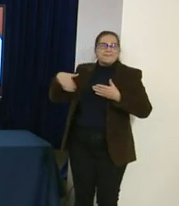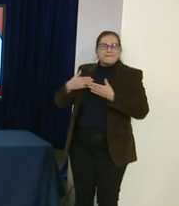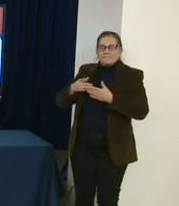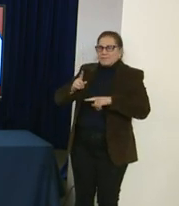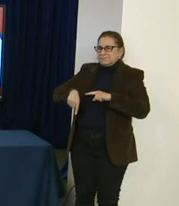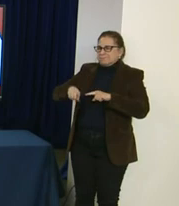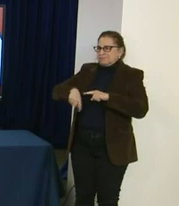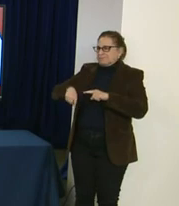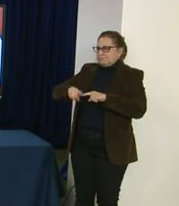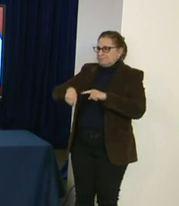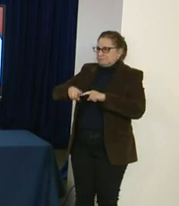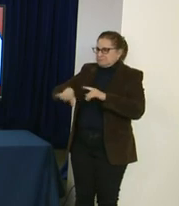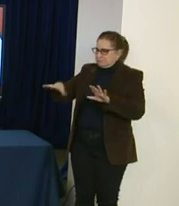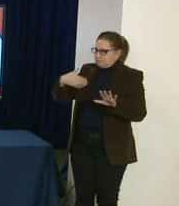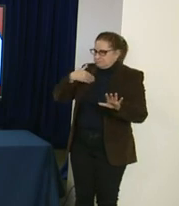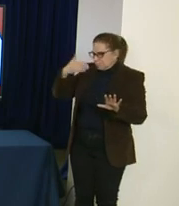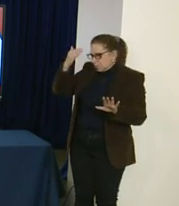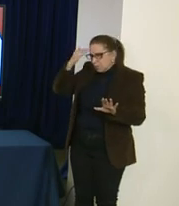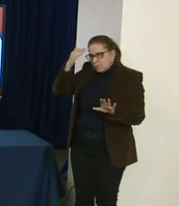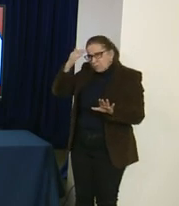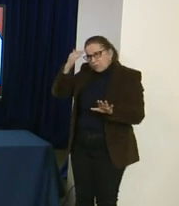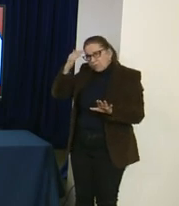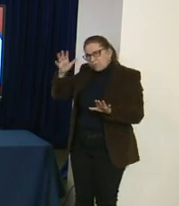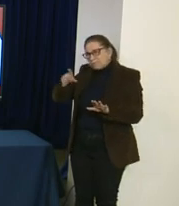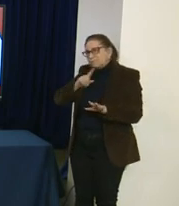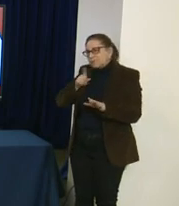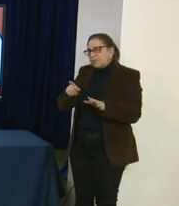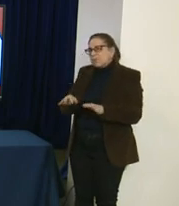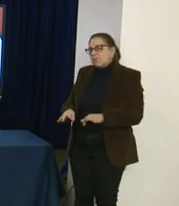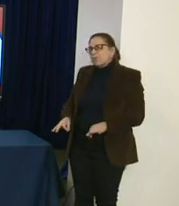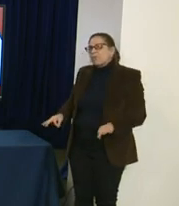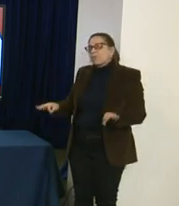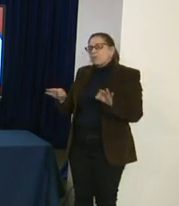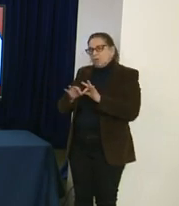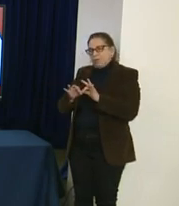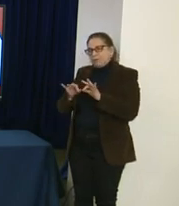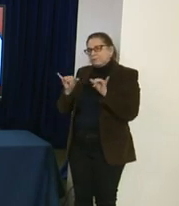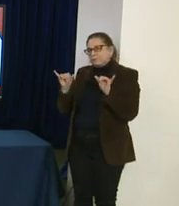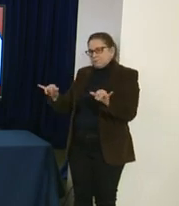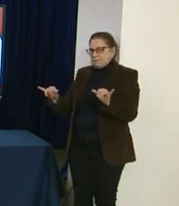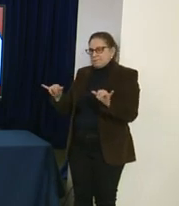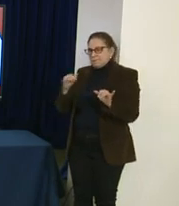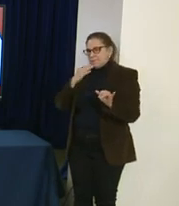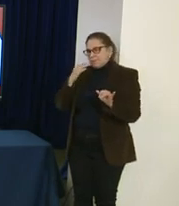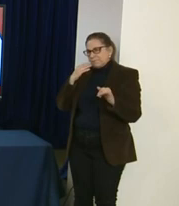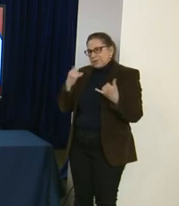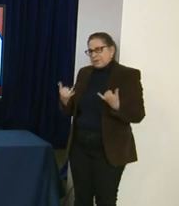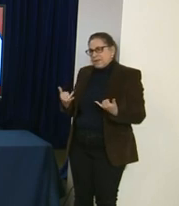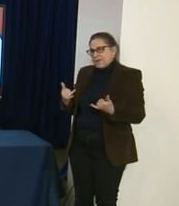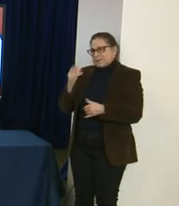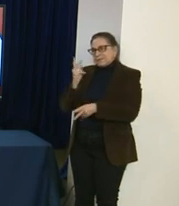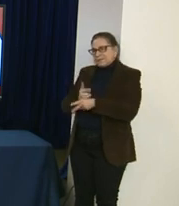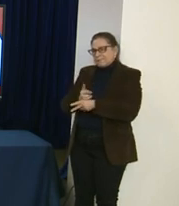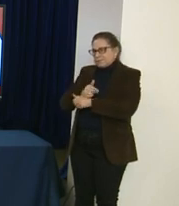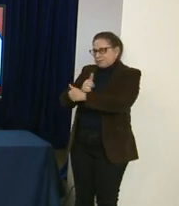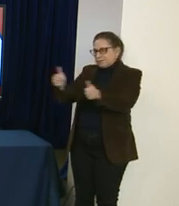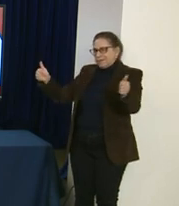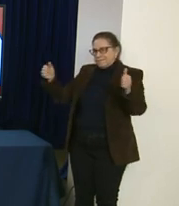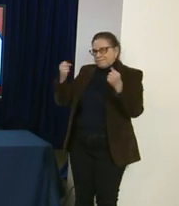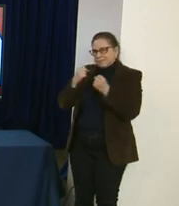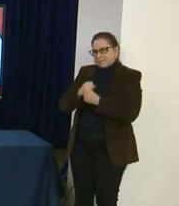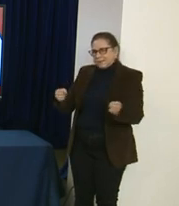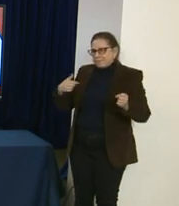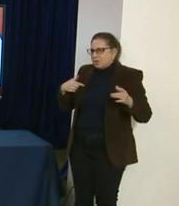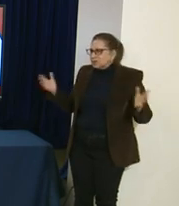well worth it right now so that you can stay safe and that you can encourage others to help